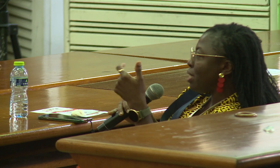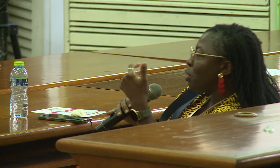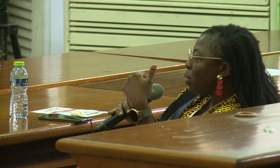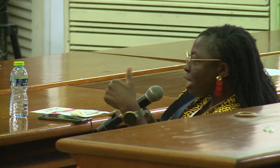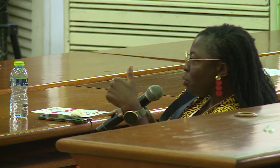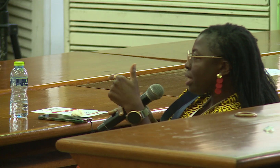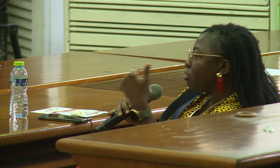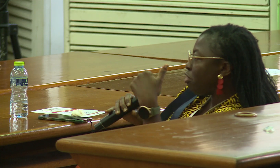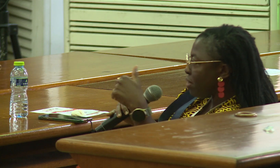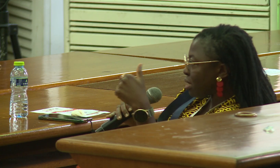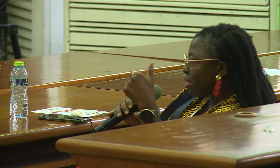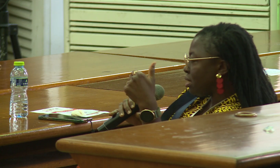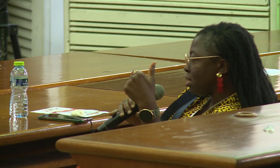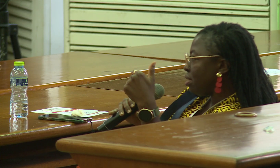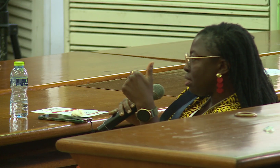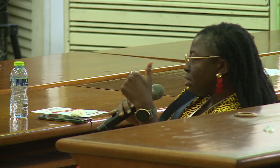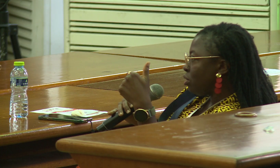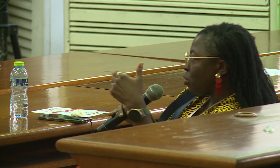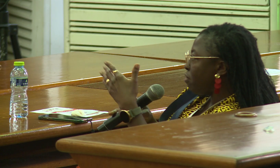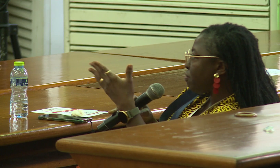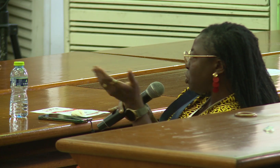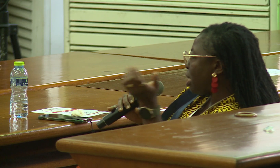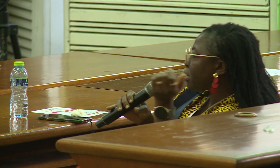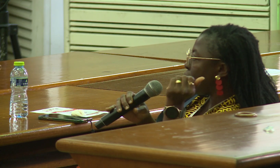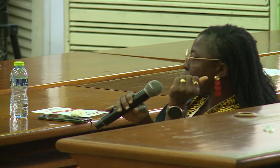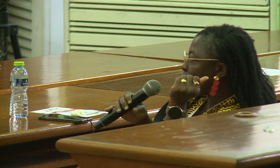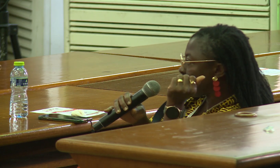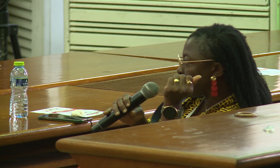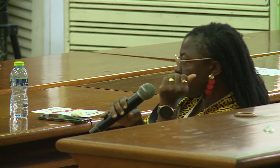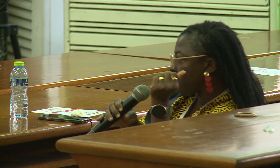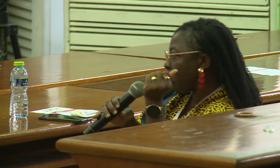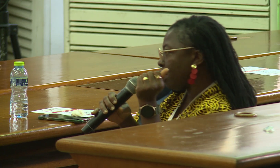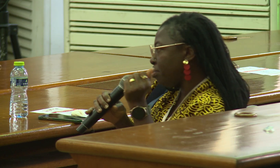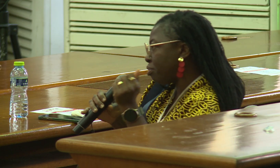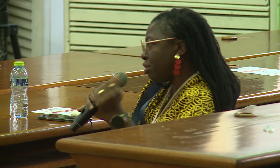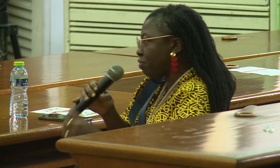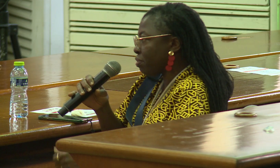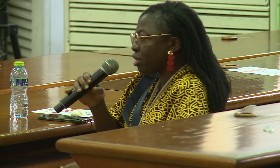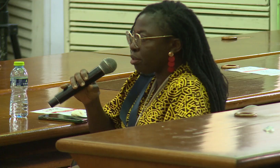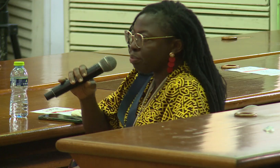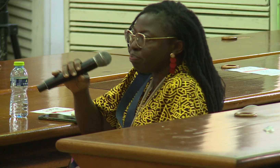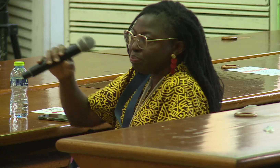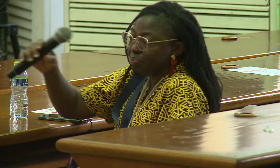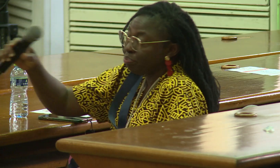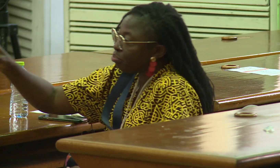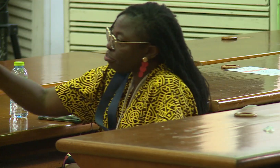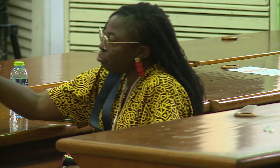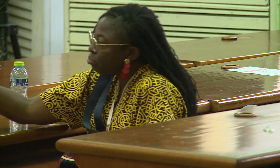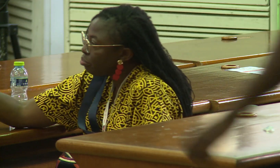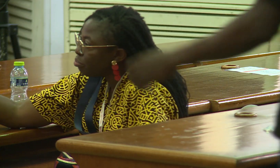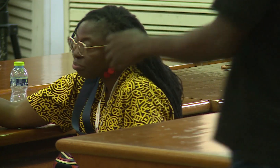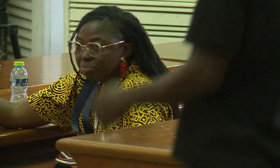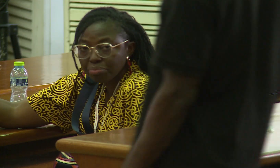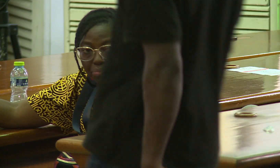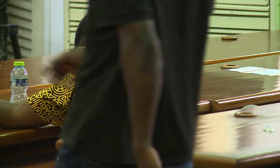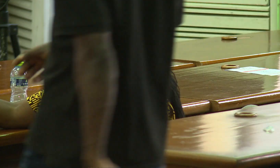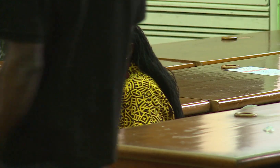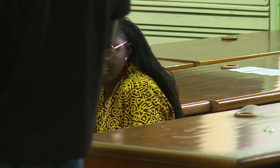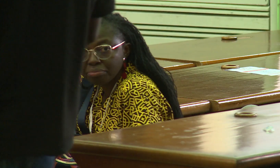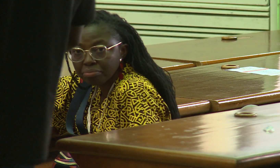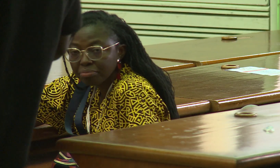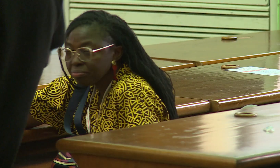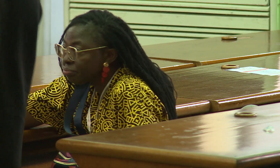there should be a way we can reverse it. So if she has anything to share, I'll be grateful. Thank you. All right, thank you for the